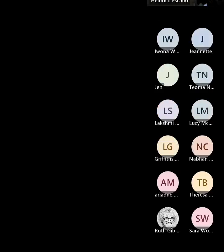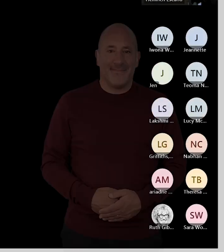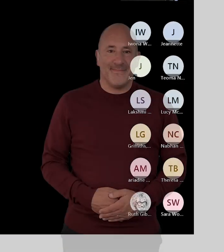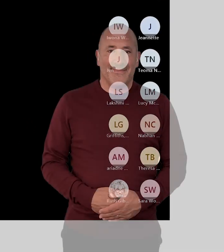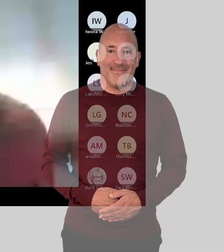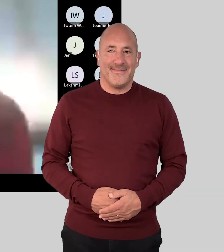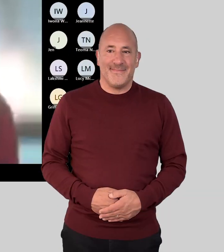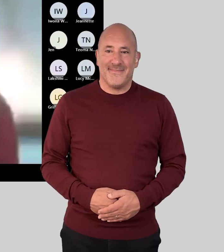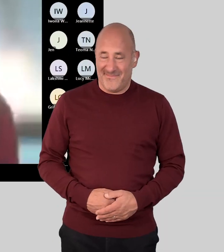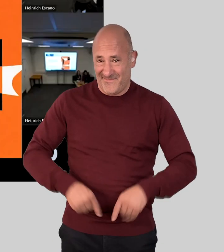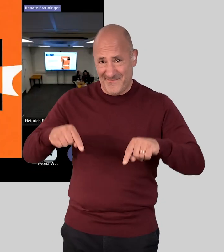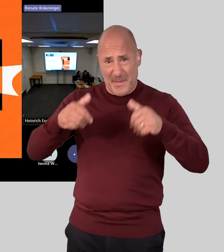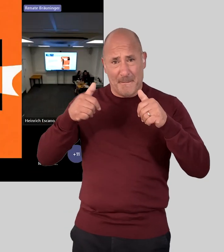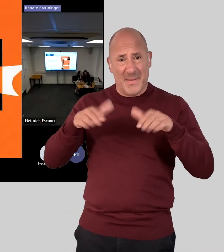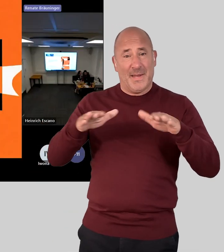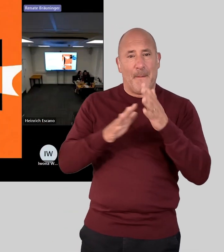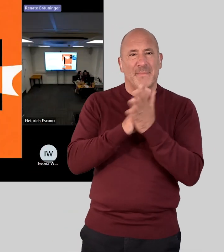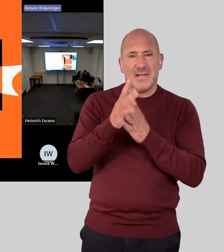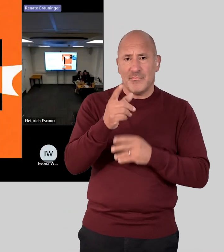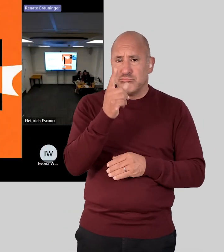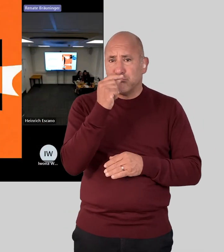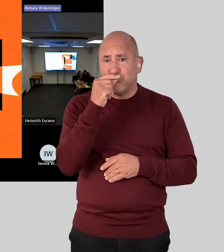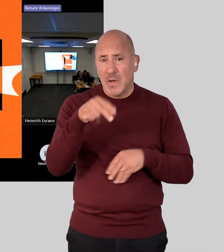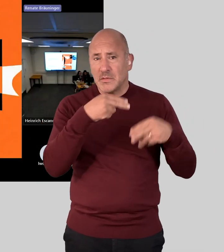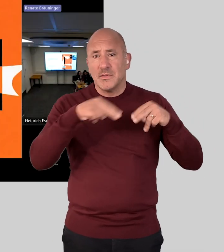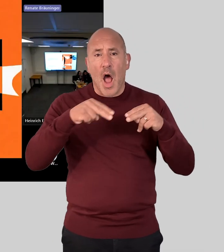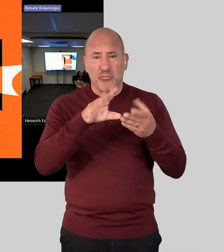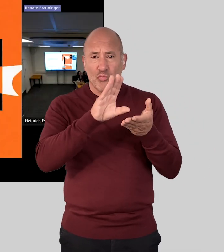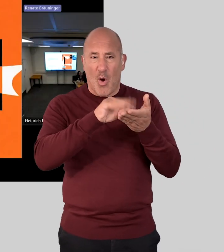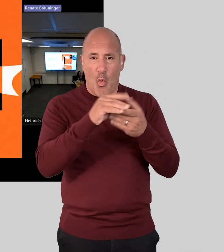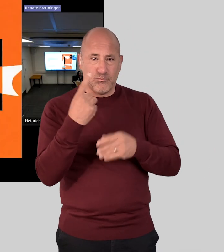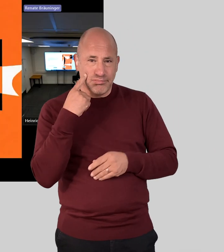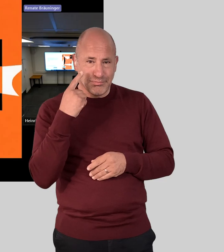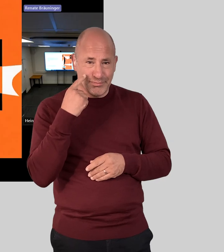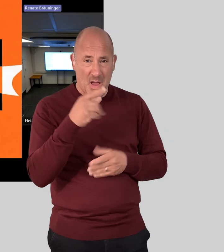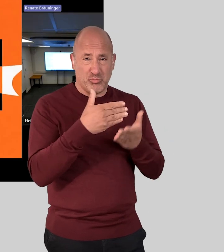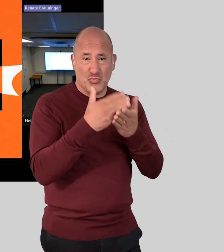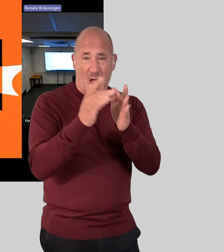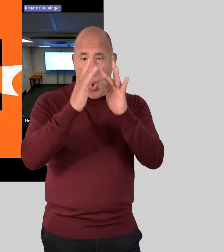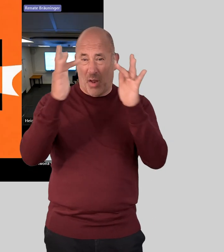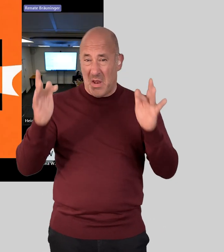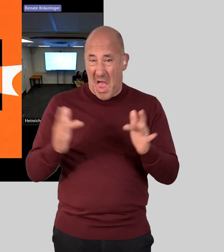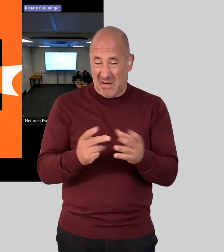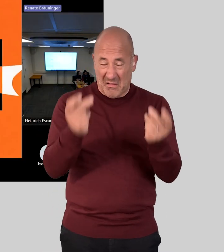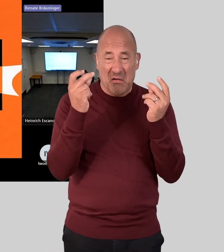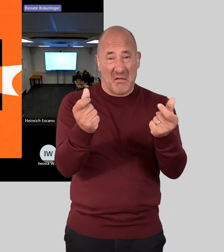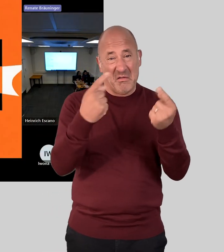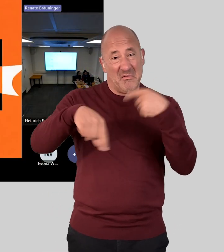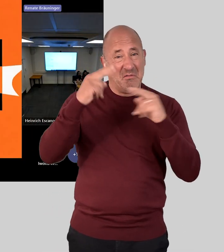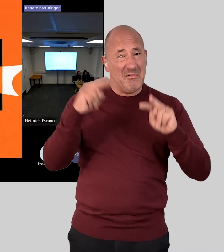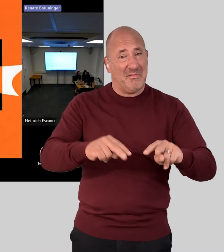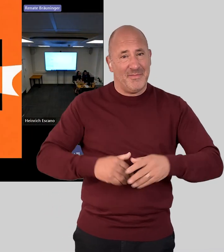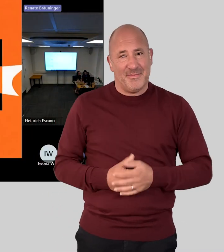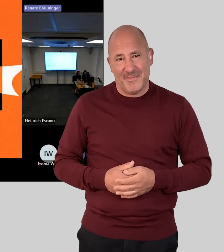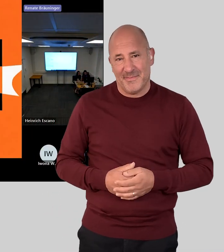taken place, which makes it possible to record dance easily and share those recordings online with others in next